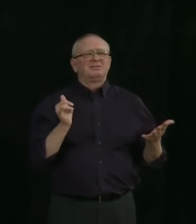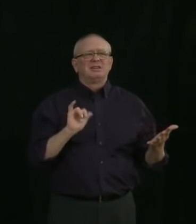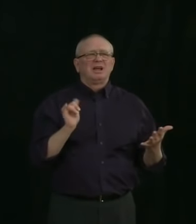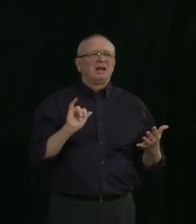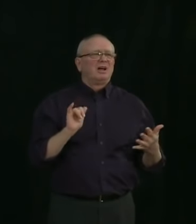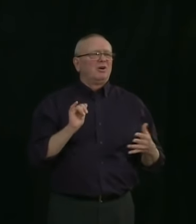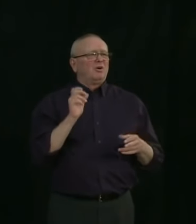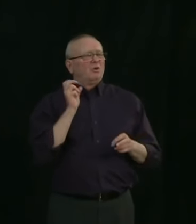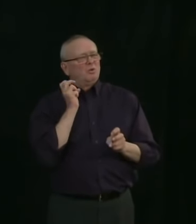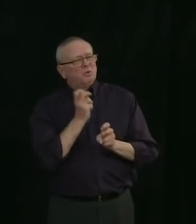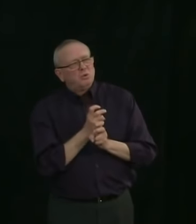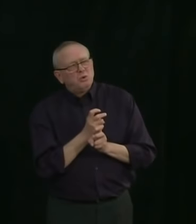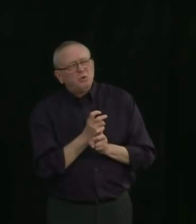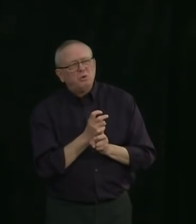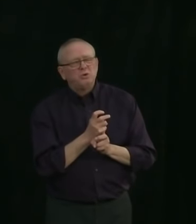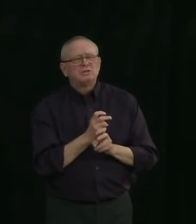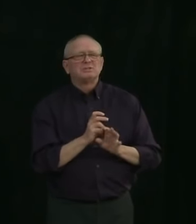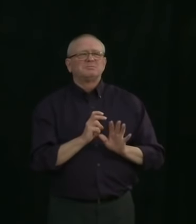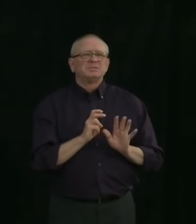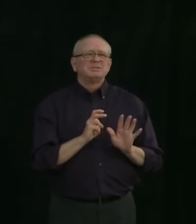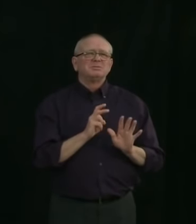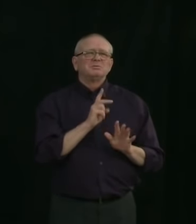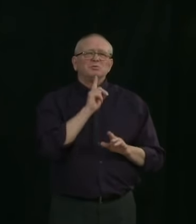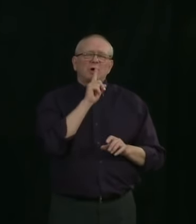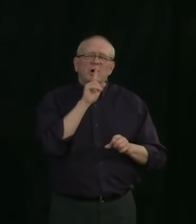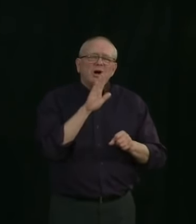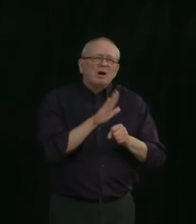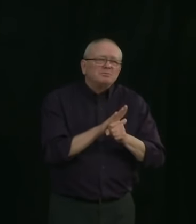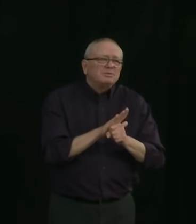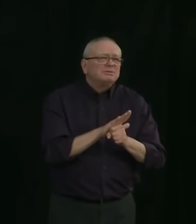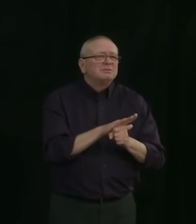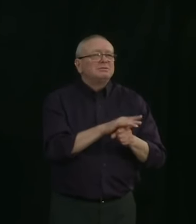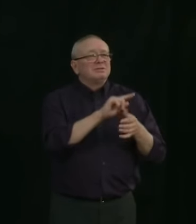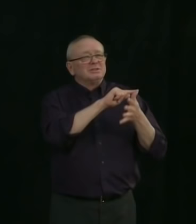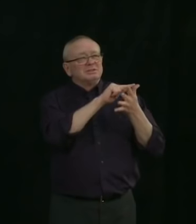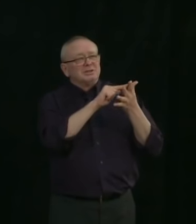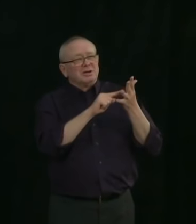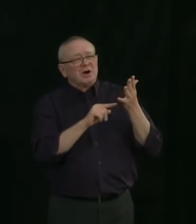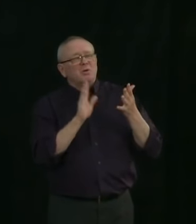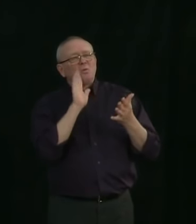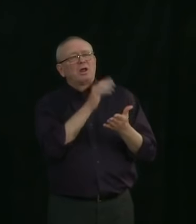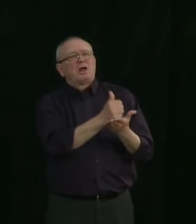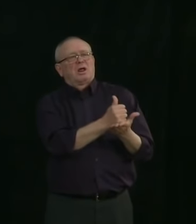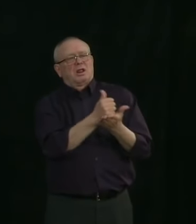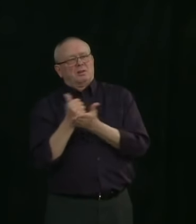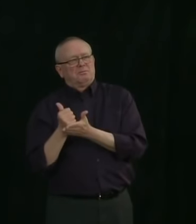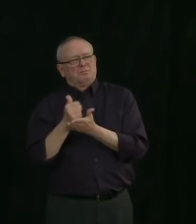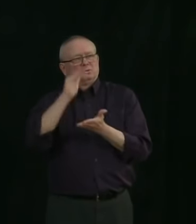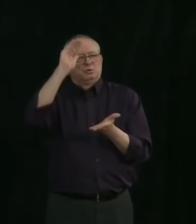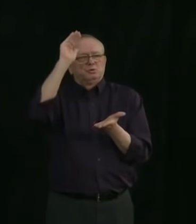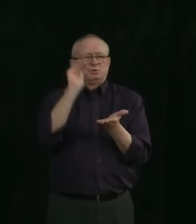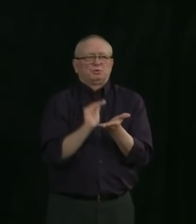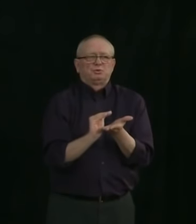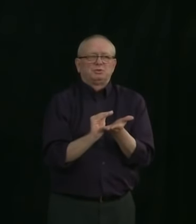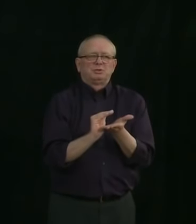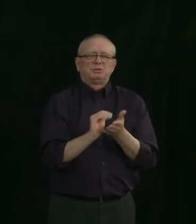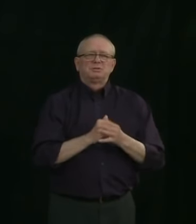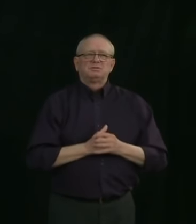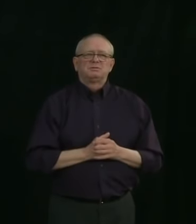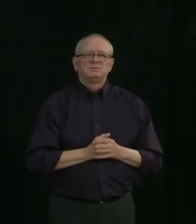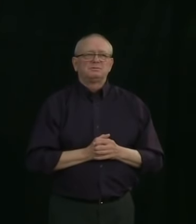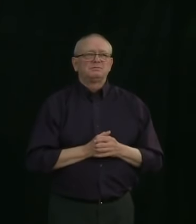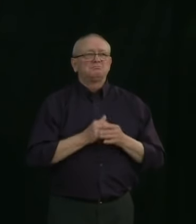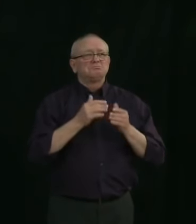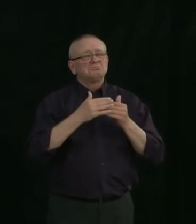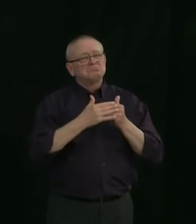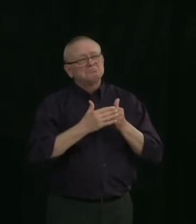others to look forward to the time when we can start lifting some of these measures and making the so-called medicine more palatable.